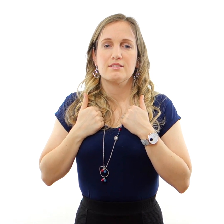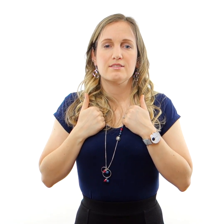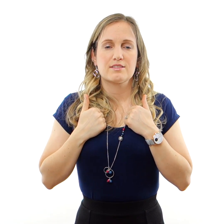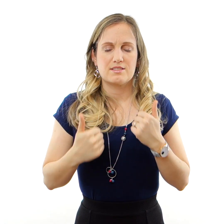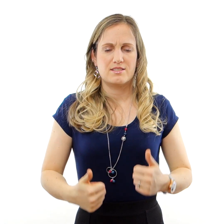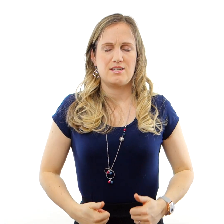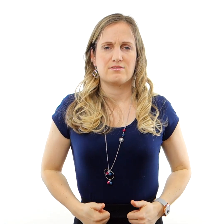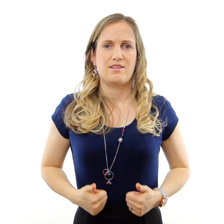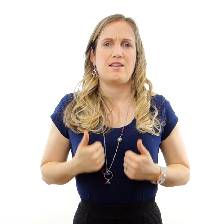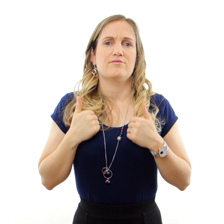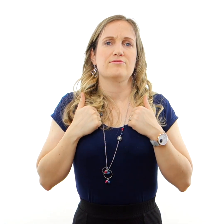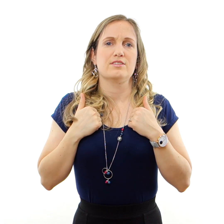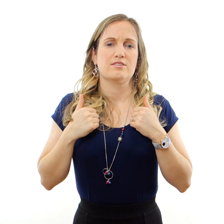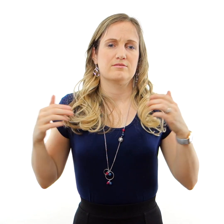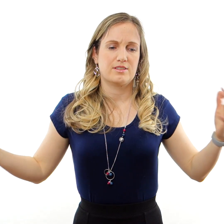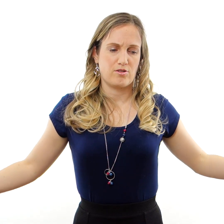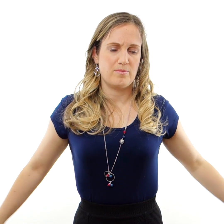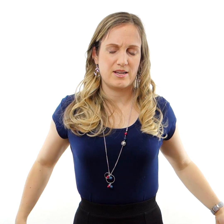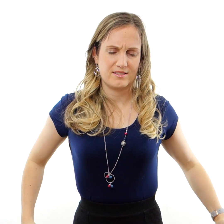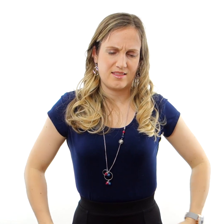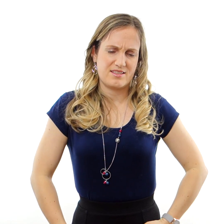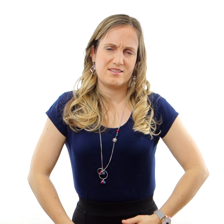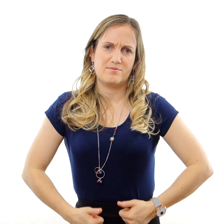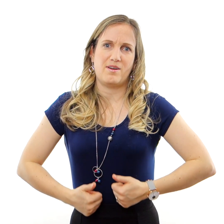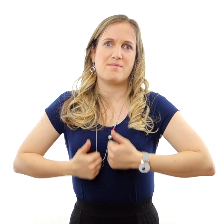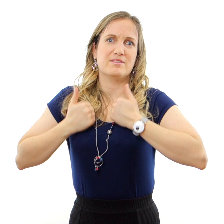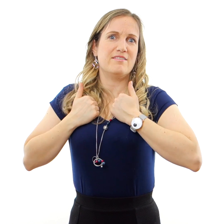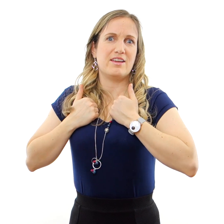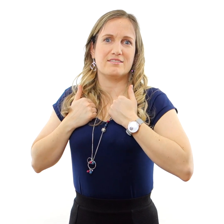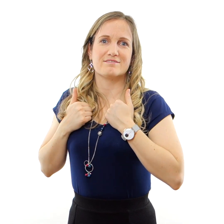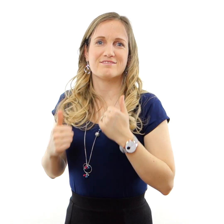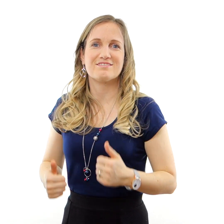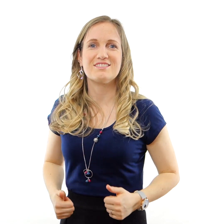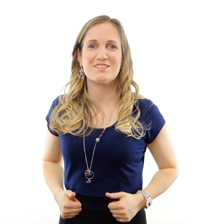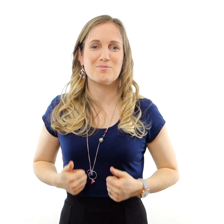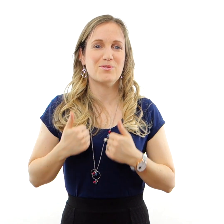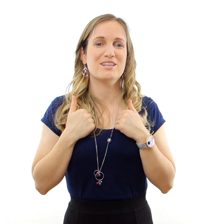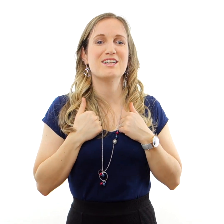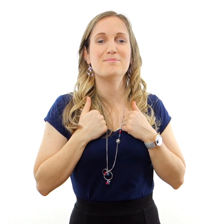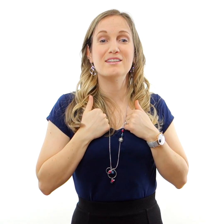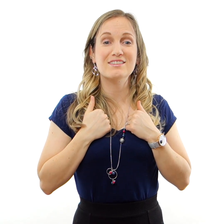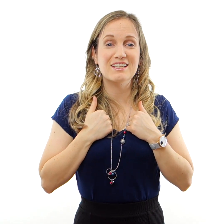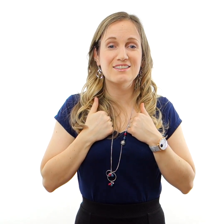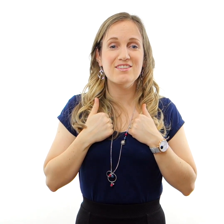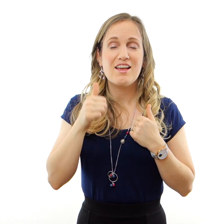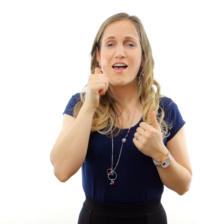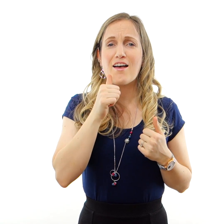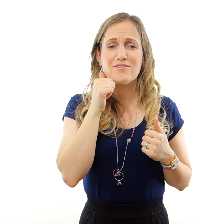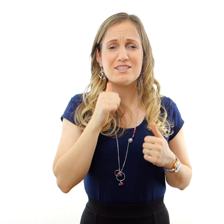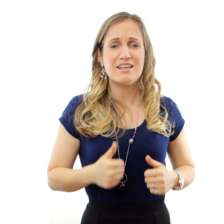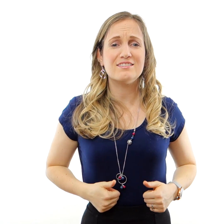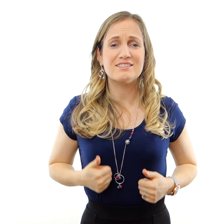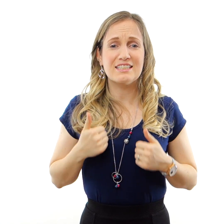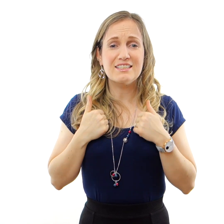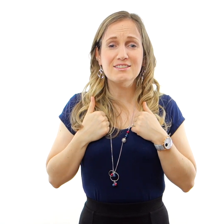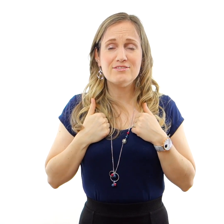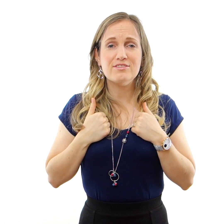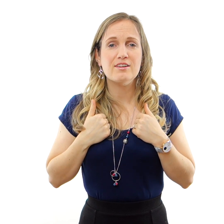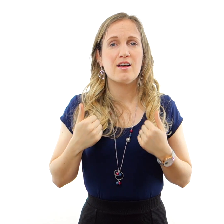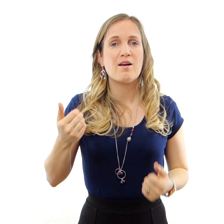Because this is like your life, you know. It's like your whole body. It's like, I'm living. So bring it up and live. Every day I'll live